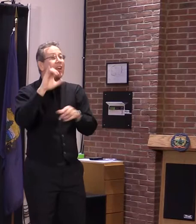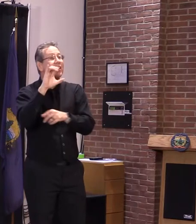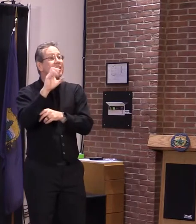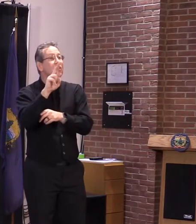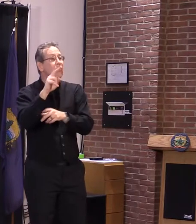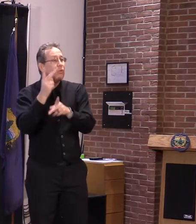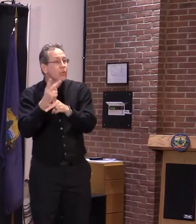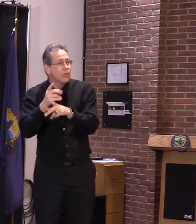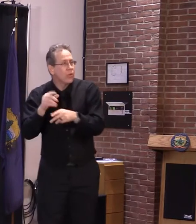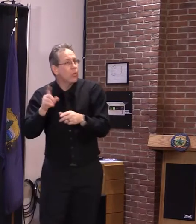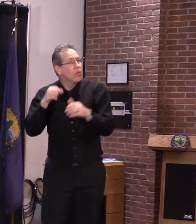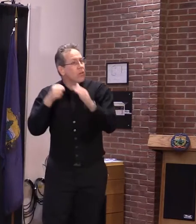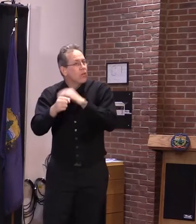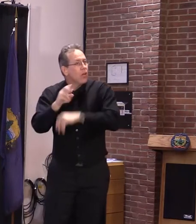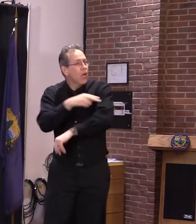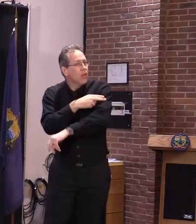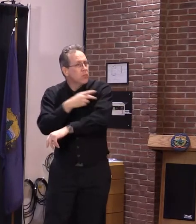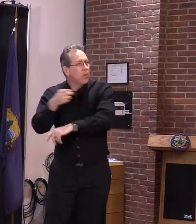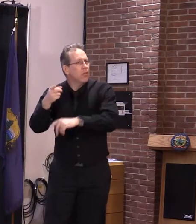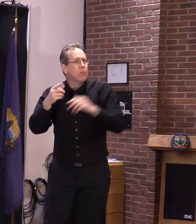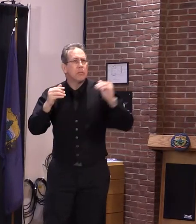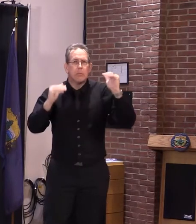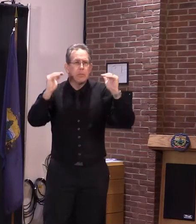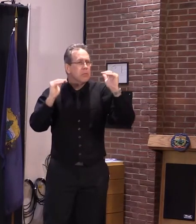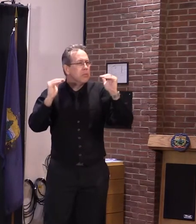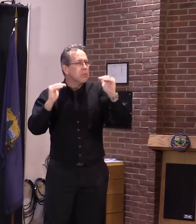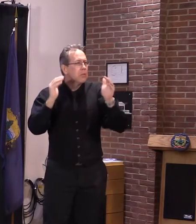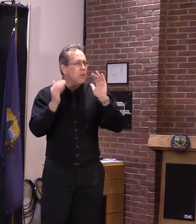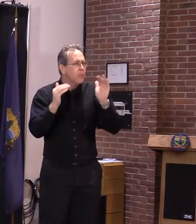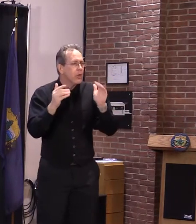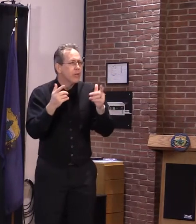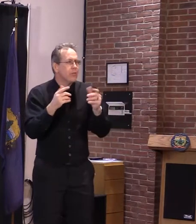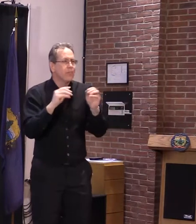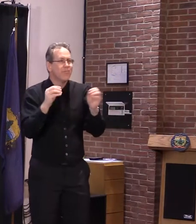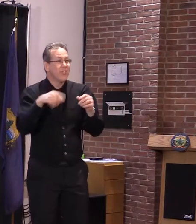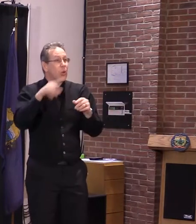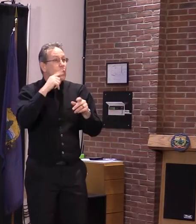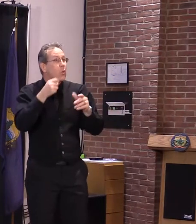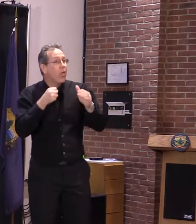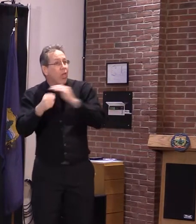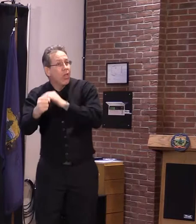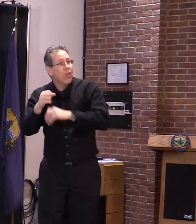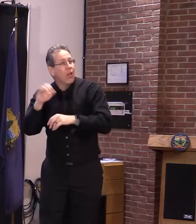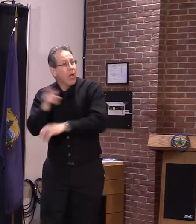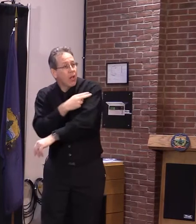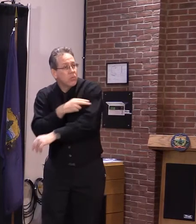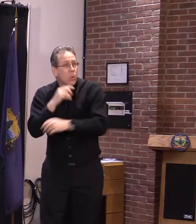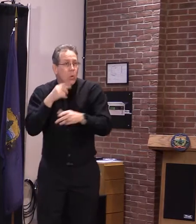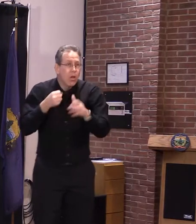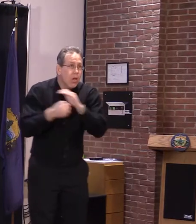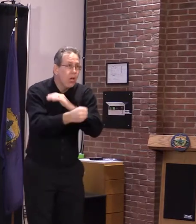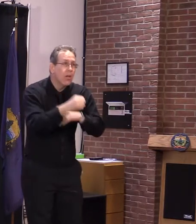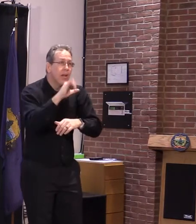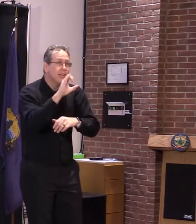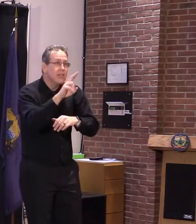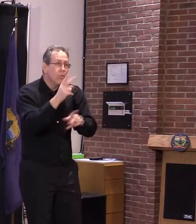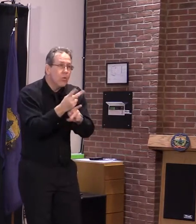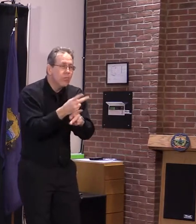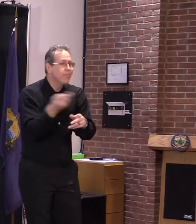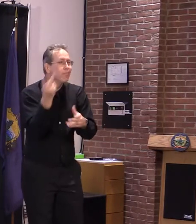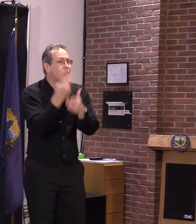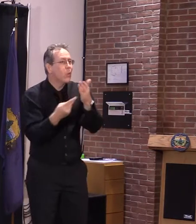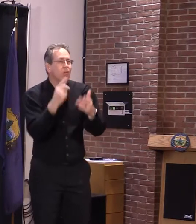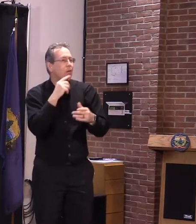not vaccinated. Looking at our slide that we show every week about that difference between those who are not fully vaccinated versus those who are